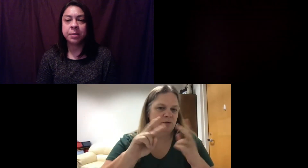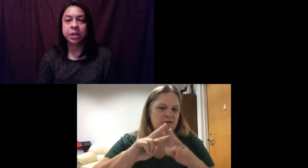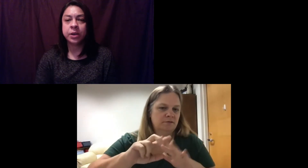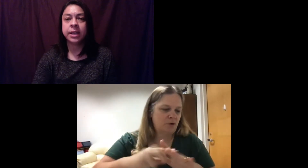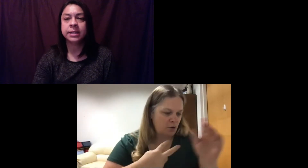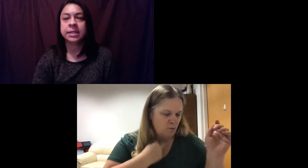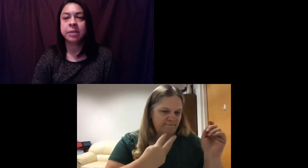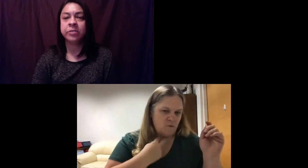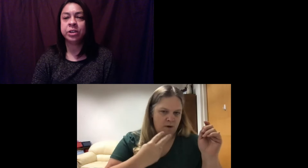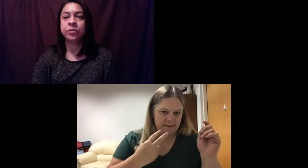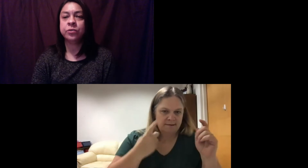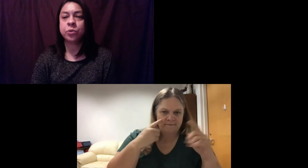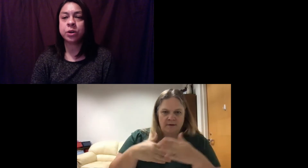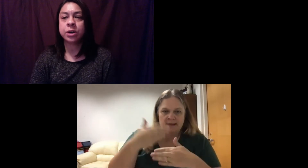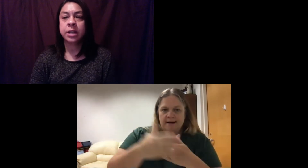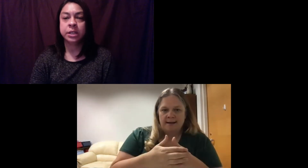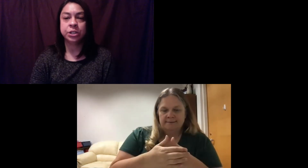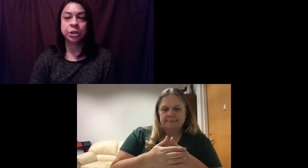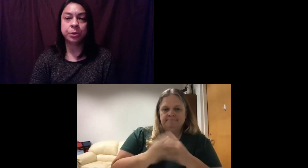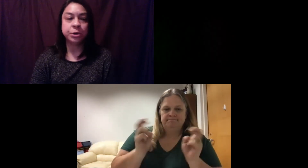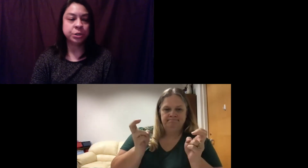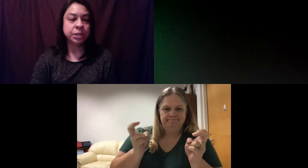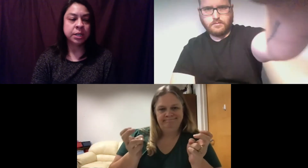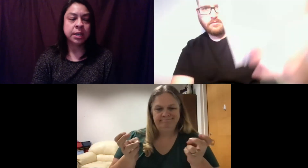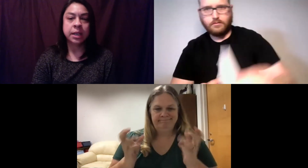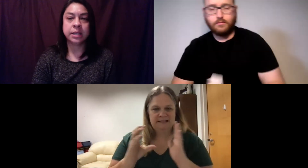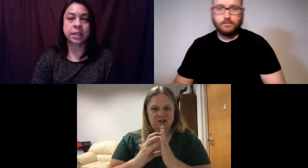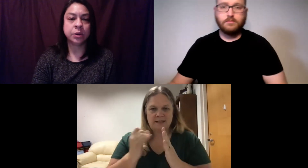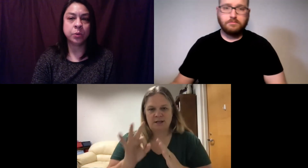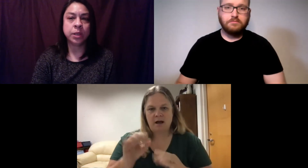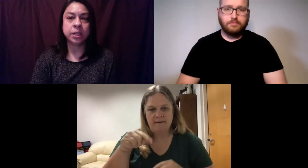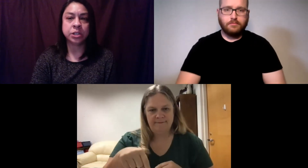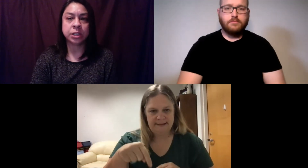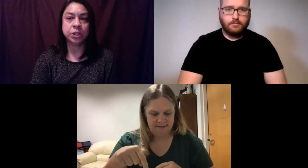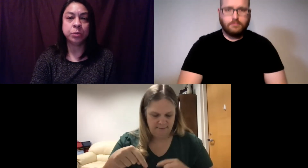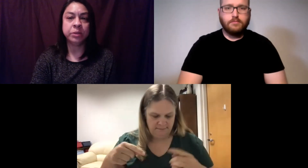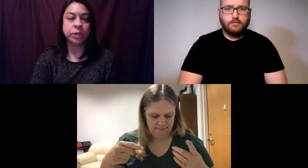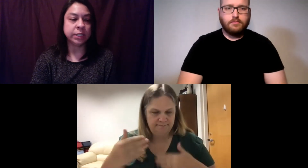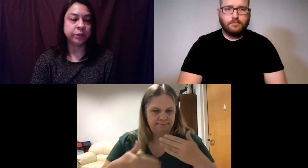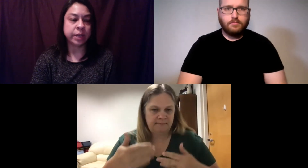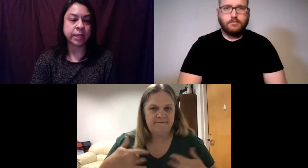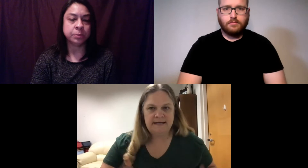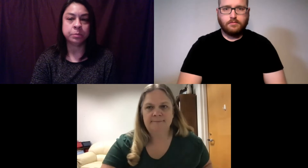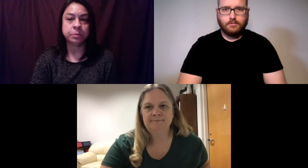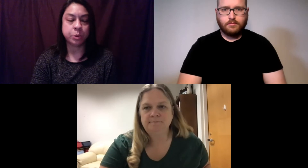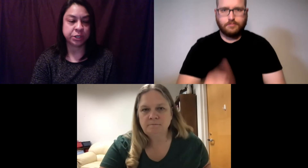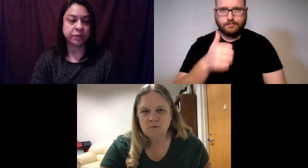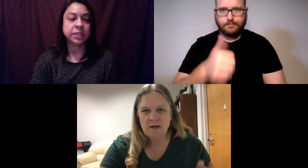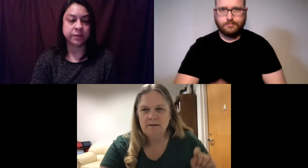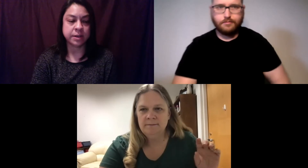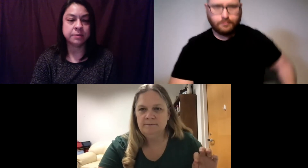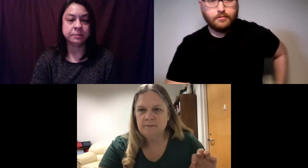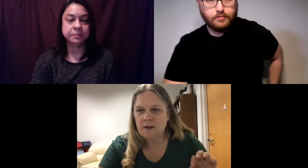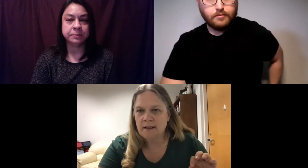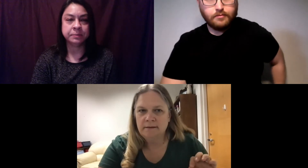Okay, I'm going to go ahead and stop video for the interpreters, and then you'll be voicing for the next portion of